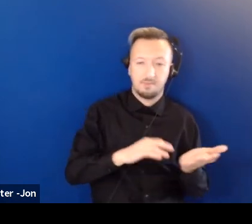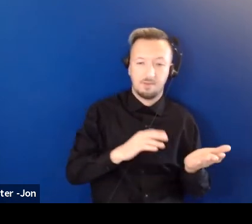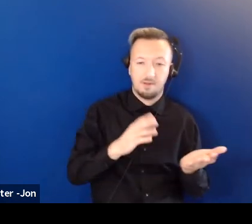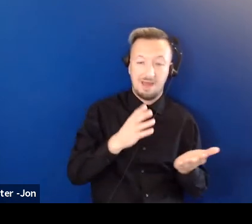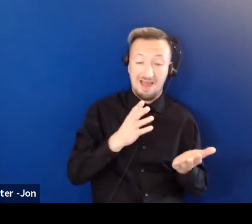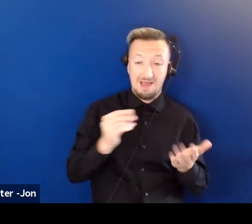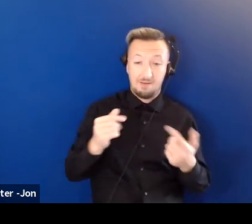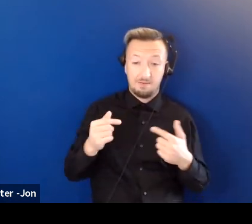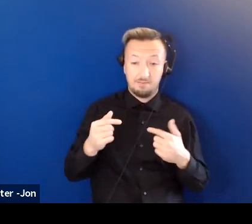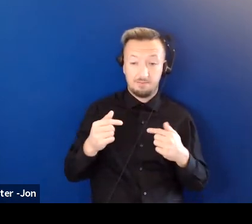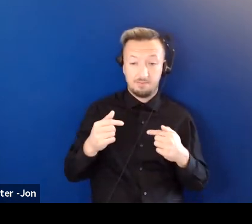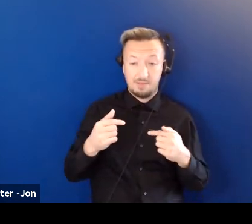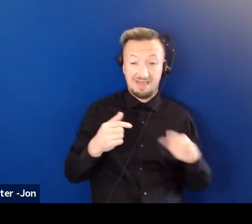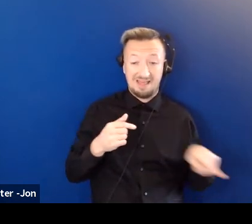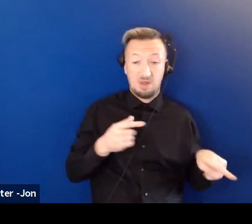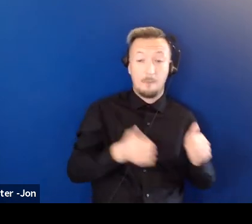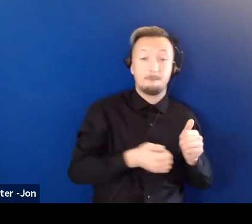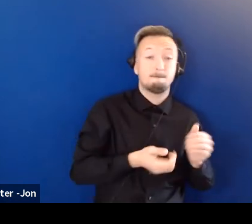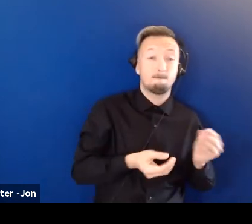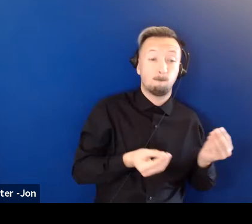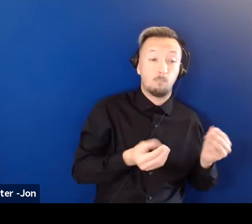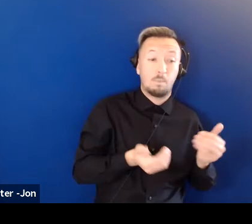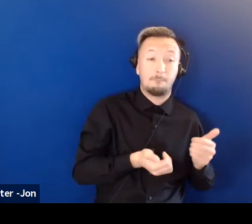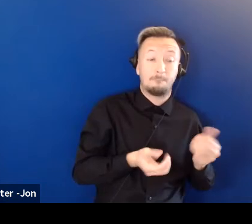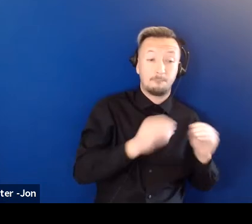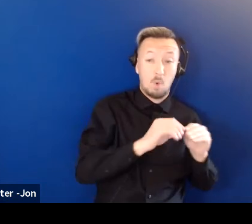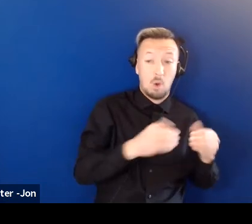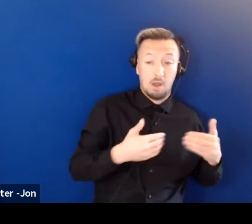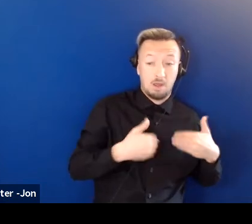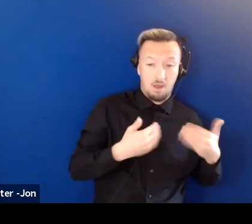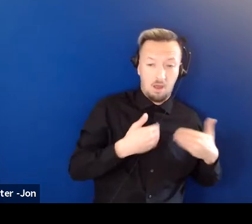work with the younger middle schoolers.